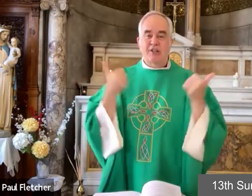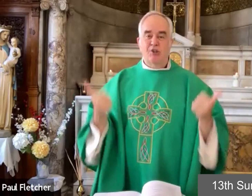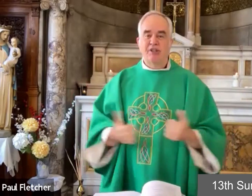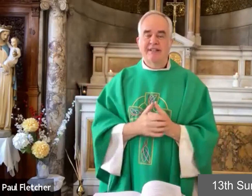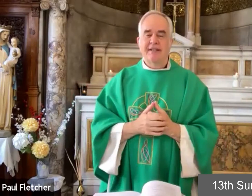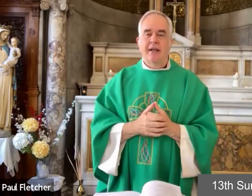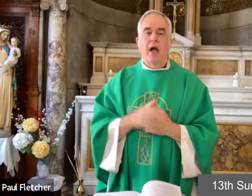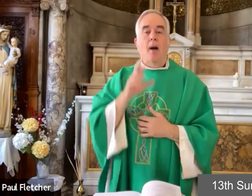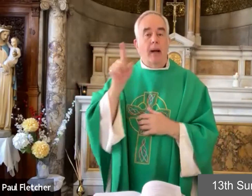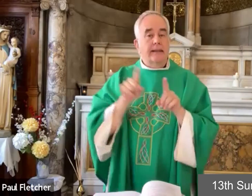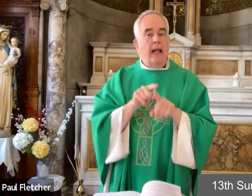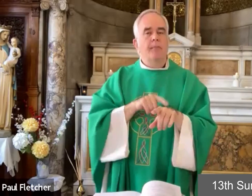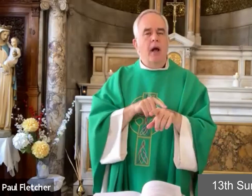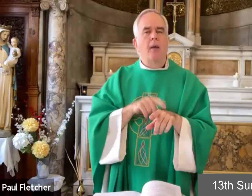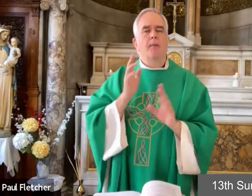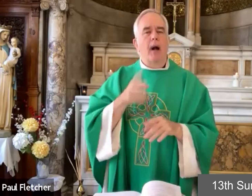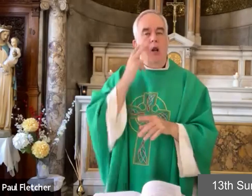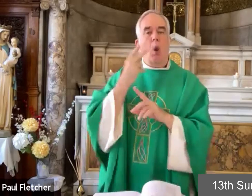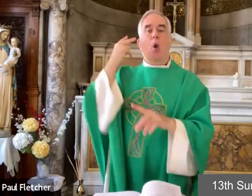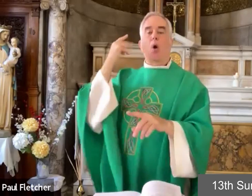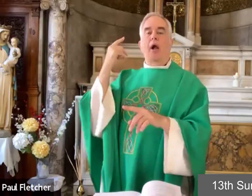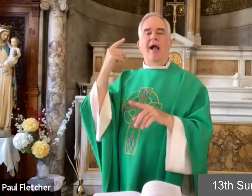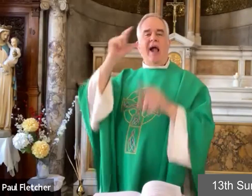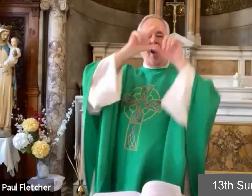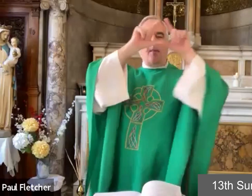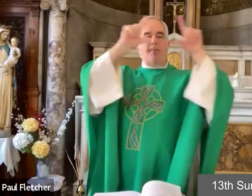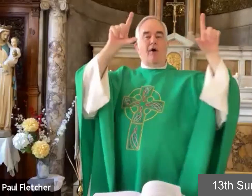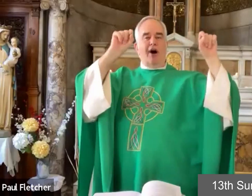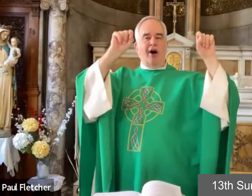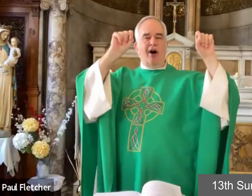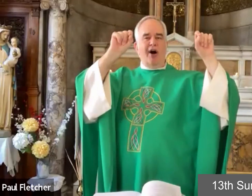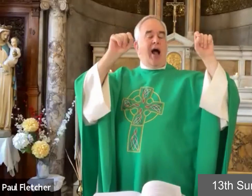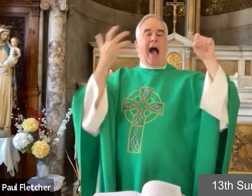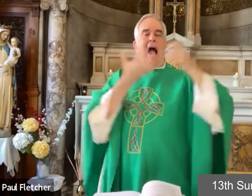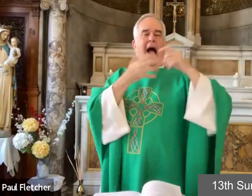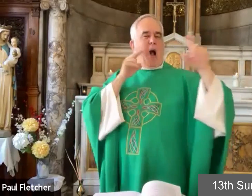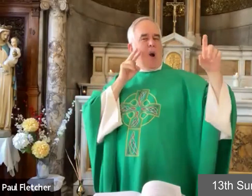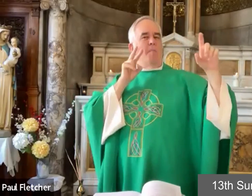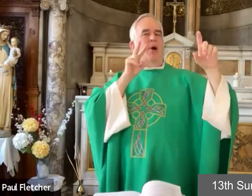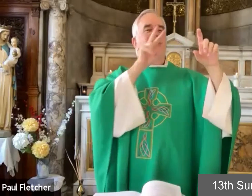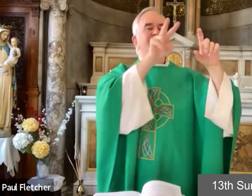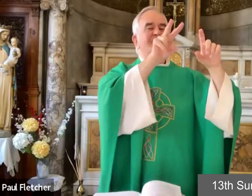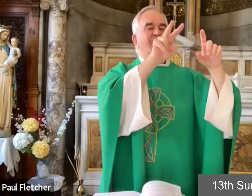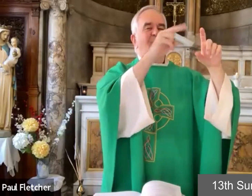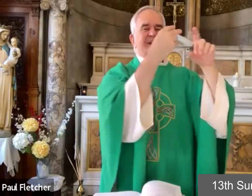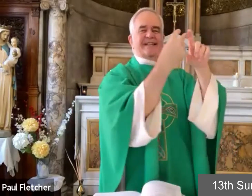finish. But sometimes you must look in the mirror by looking forward